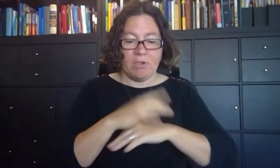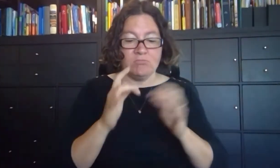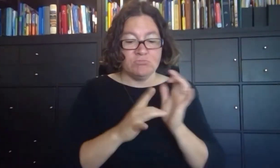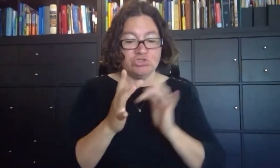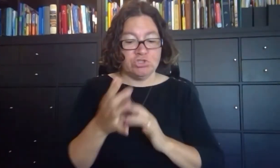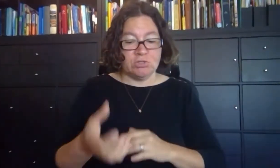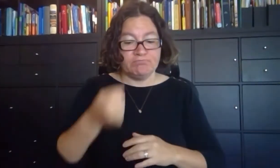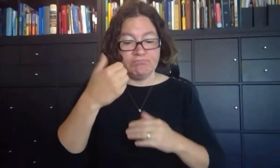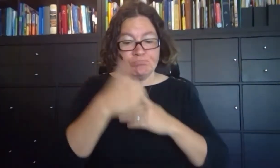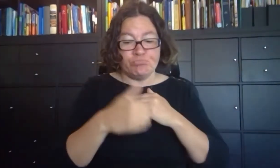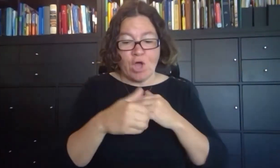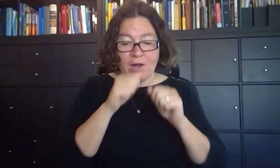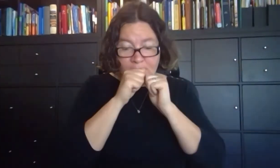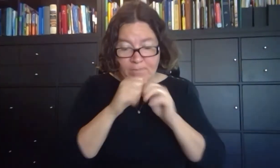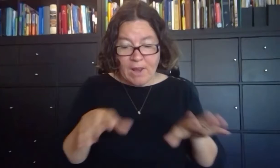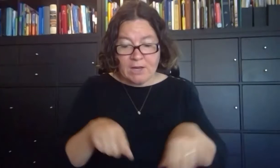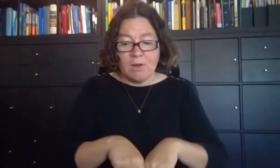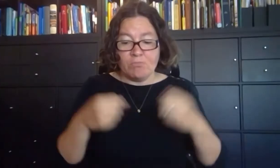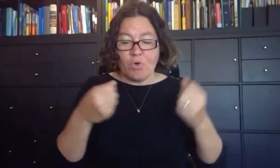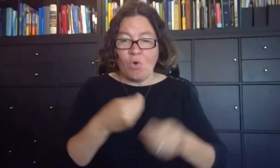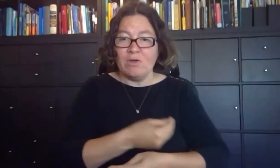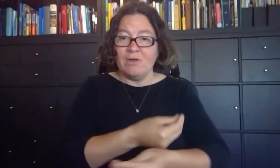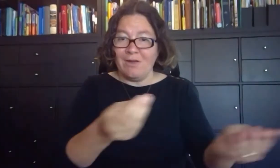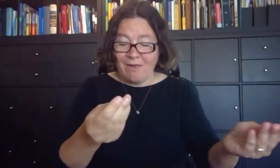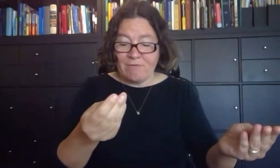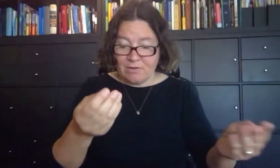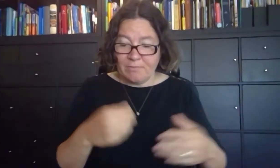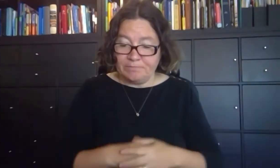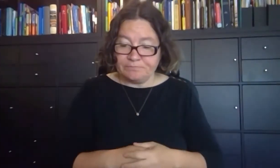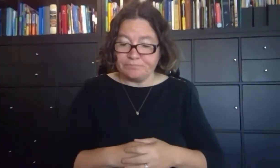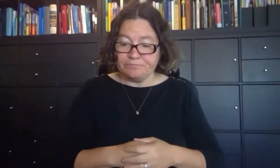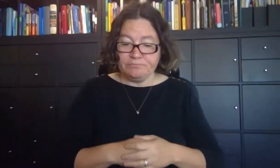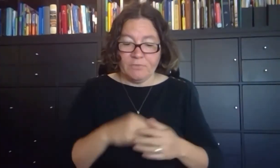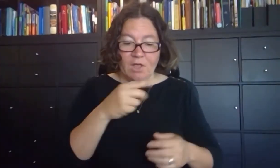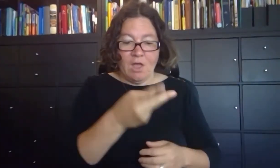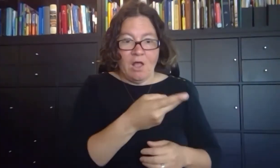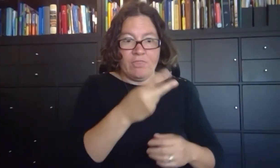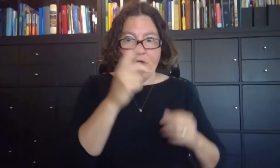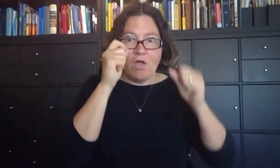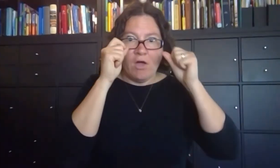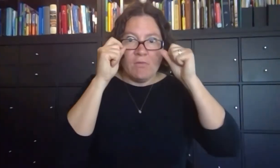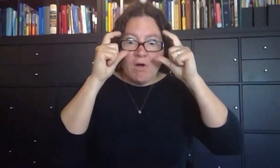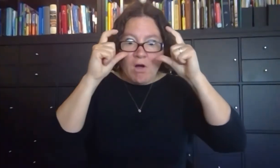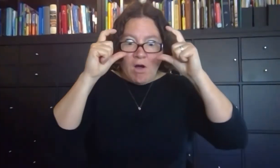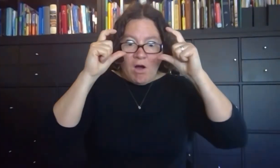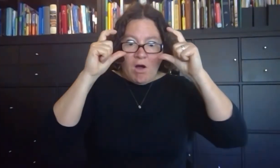After taking a seat at the table with them, Jesus took the bread, blessed it, and broke it and gave it to them. Their